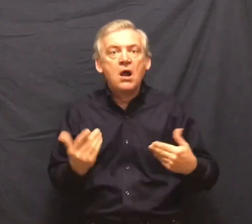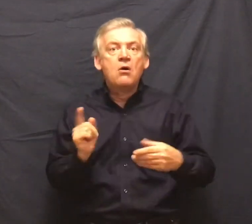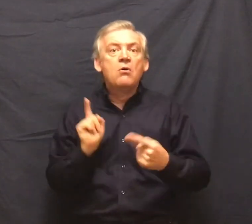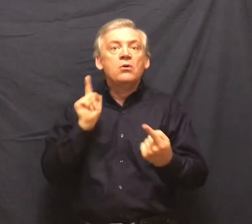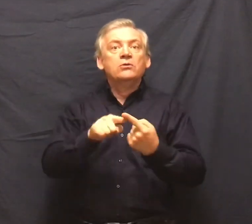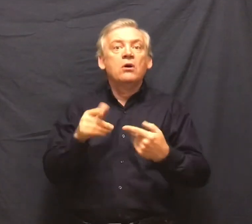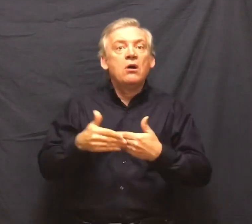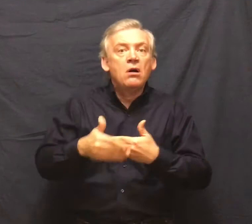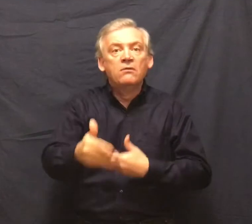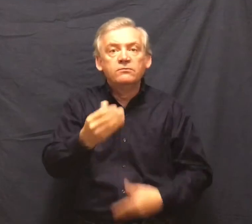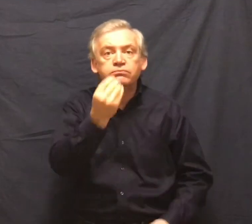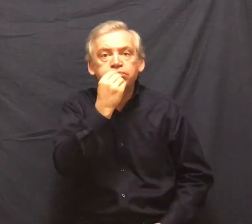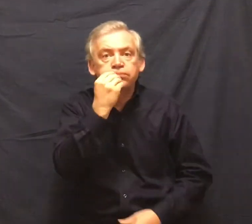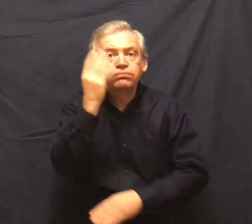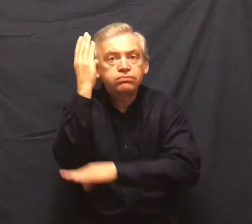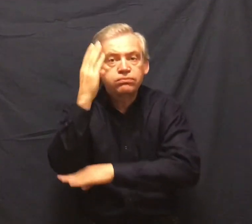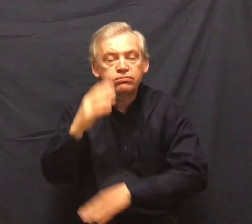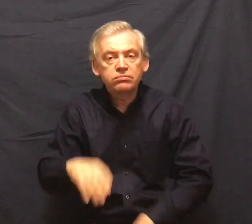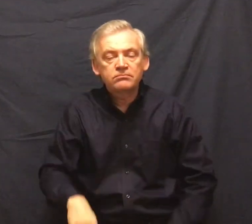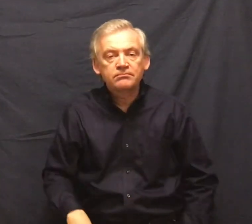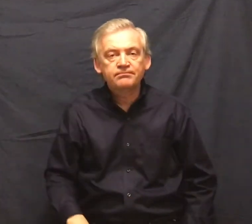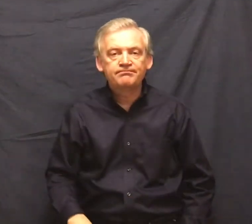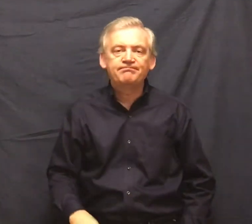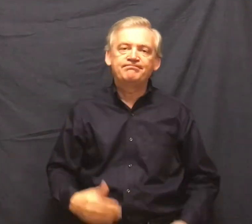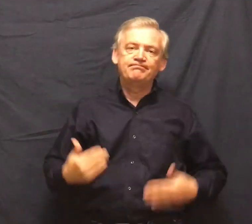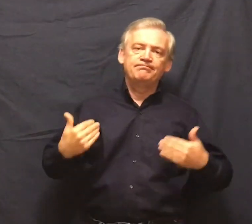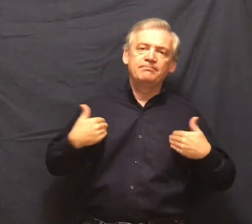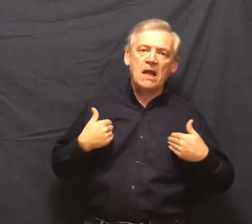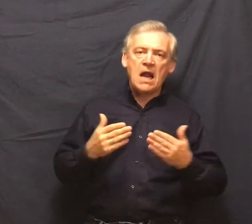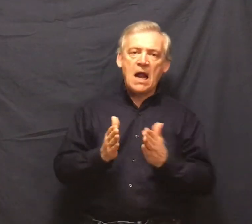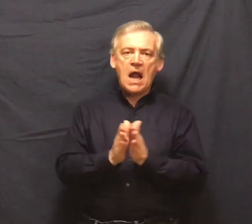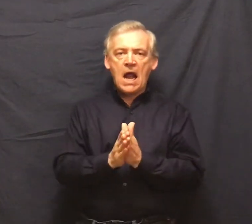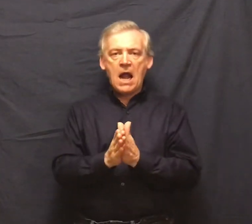He pulled his time book out of his pocket and opened it where a pencil was stuck between the leaves.